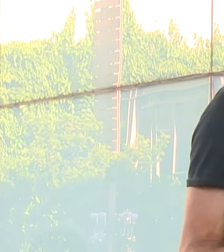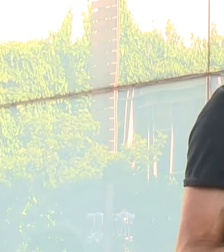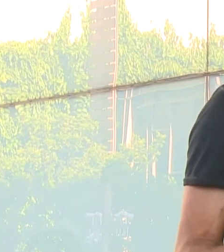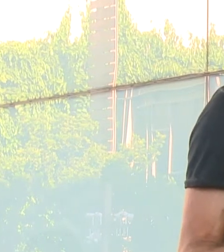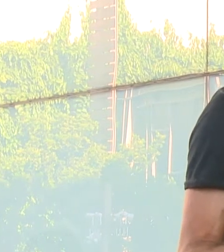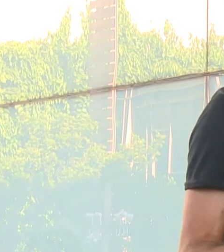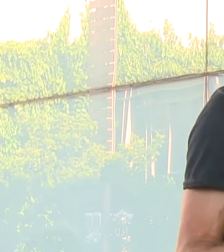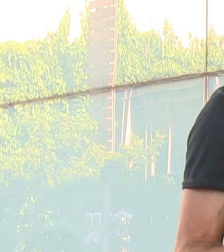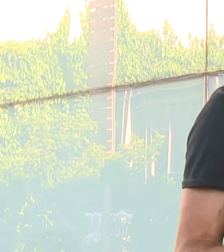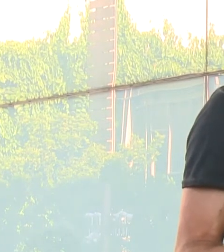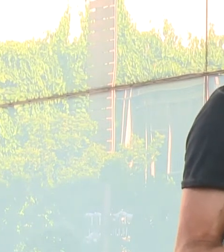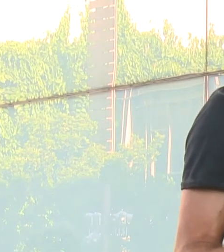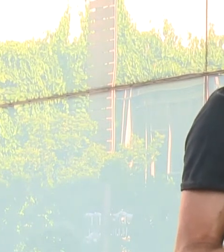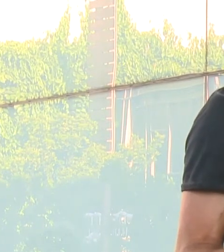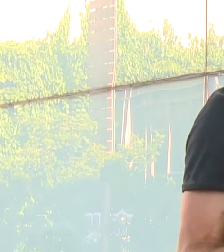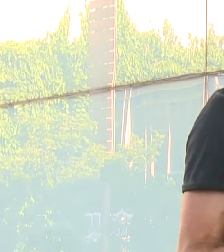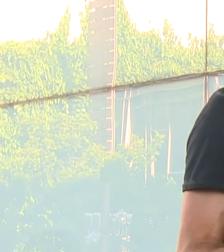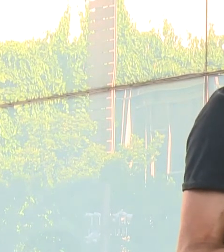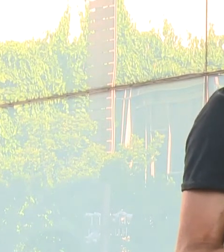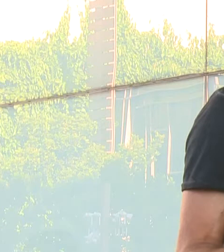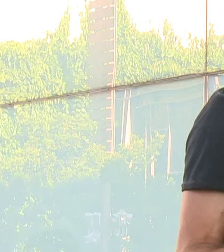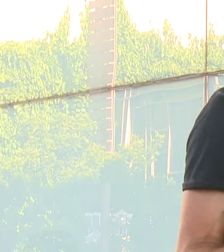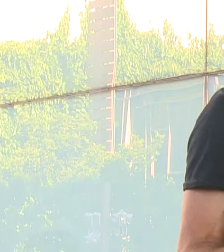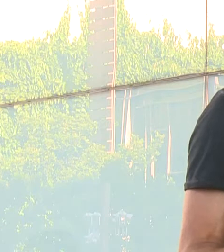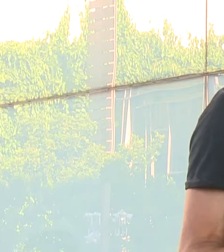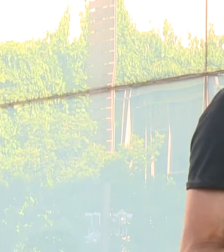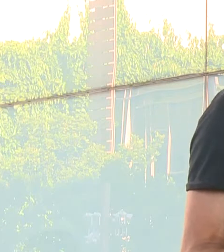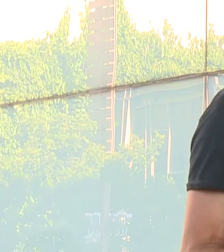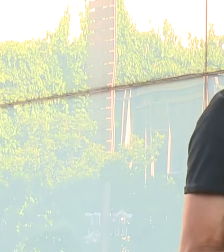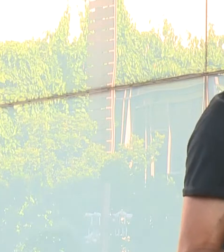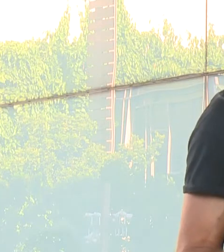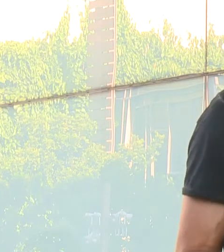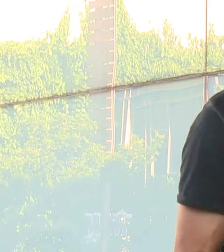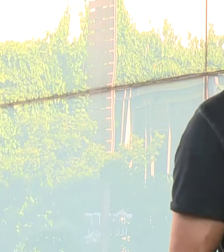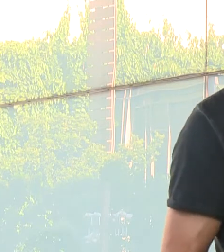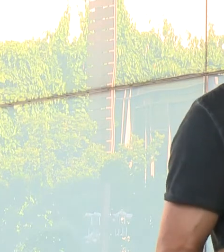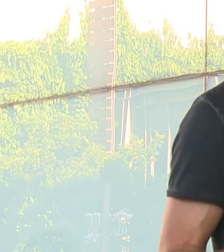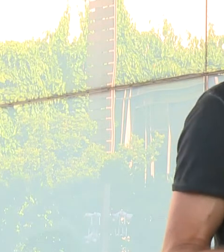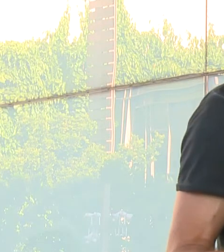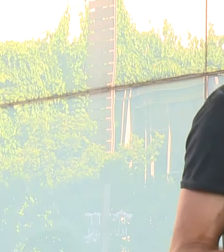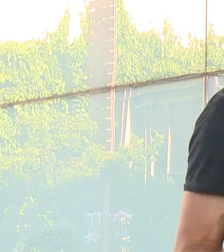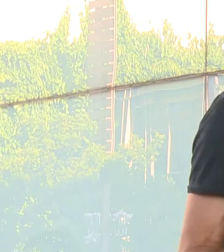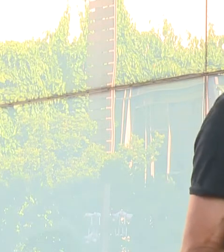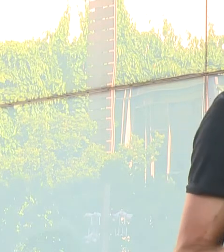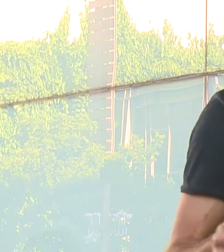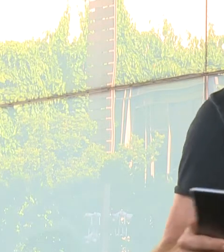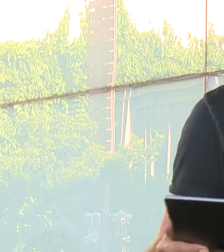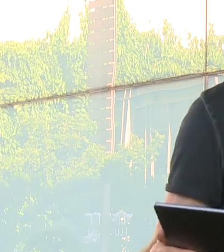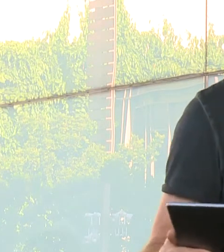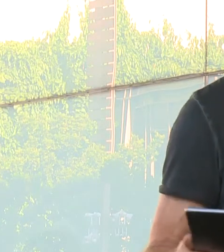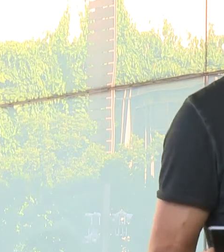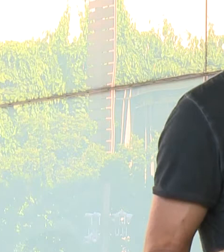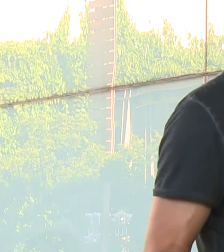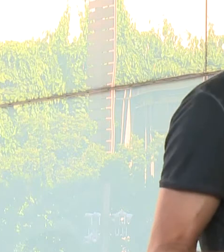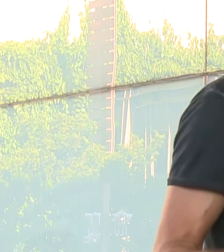I remember reading a script back then that called for sheep dip, and I went to the supermarket and started looking around, the French onion